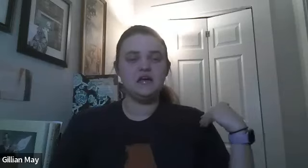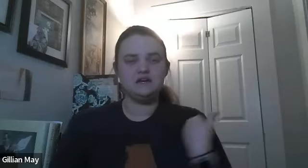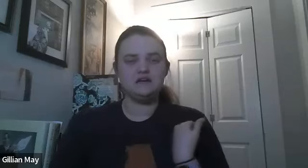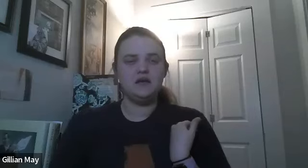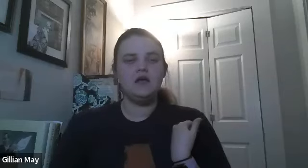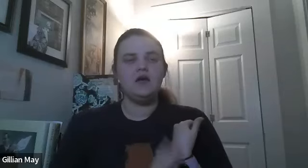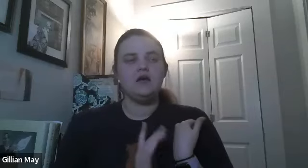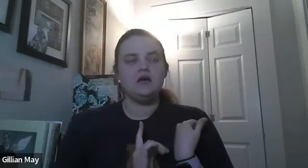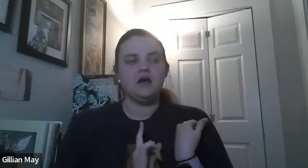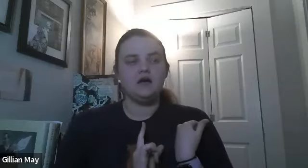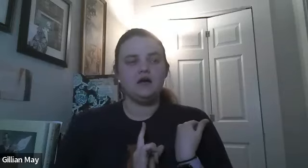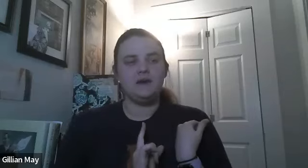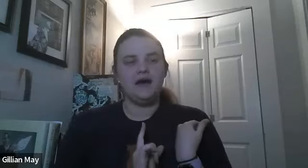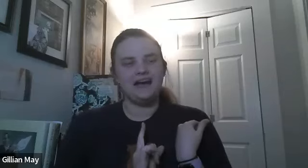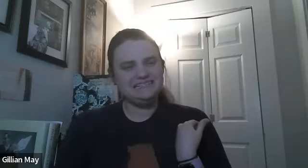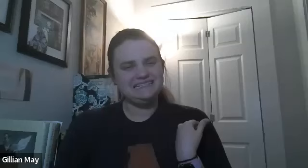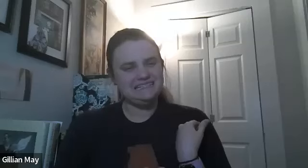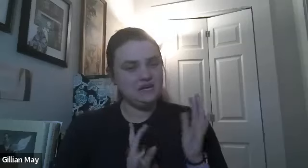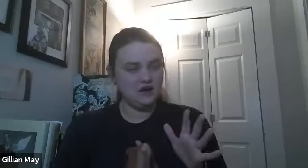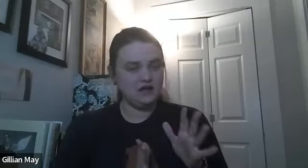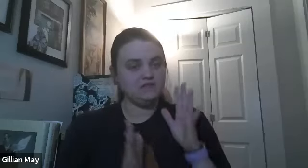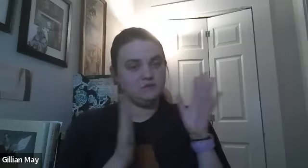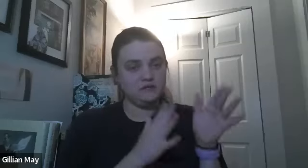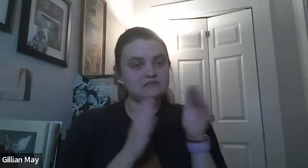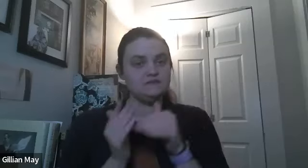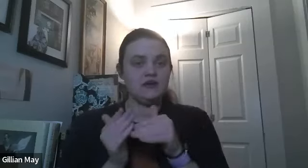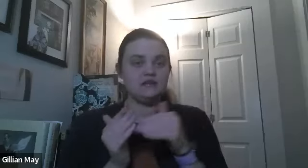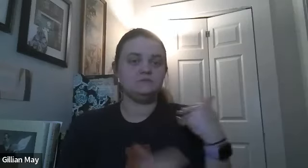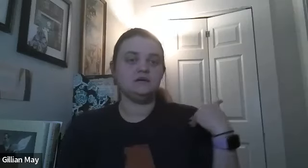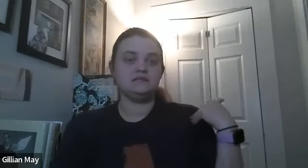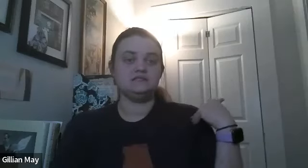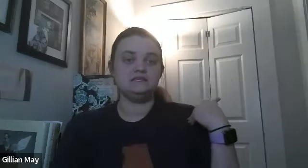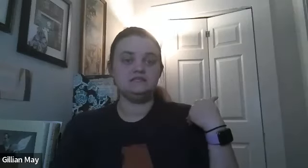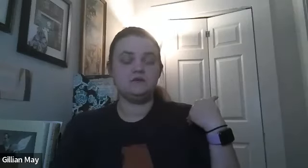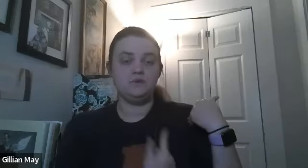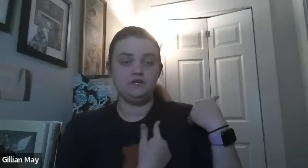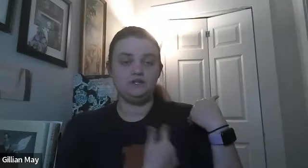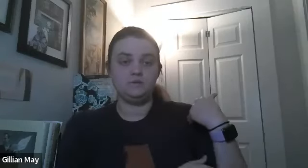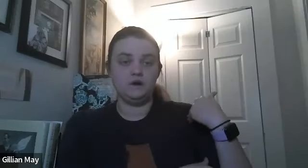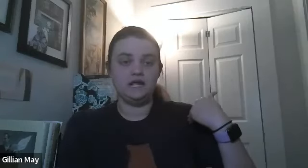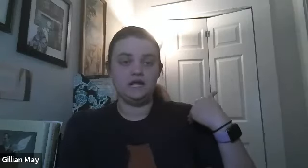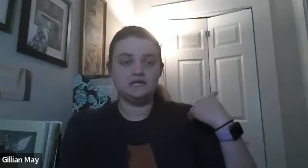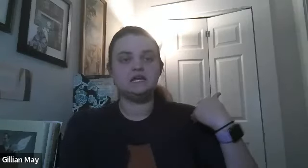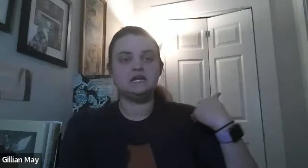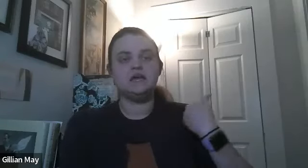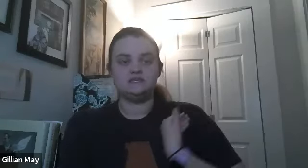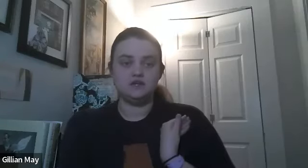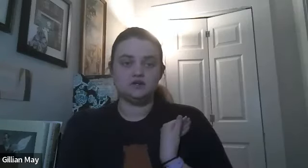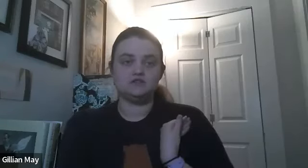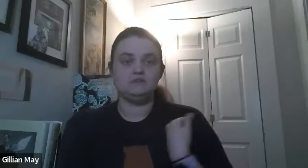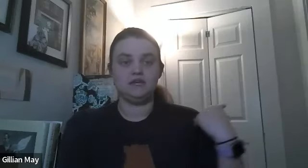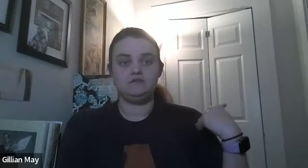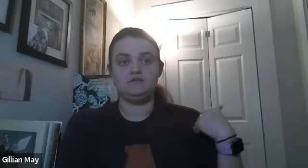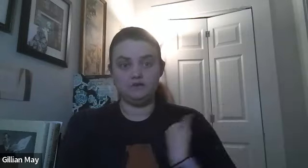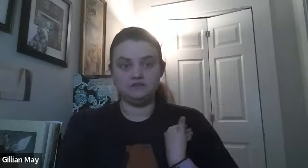tired. I tend to not, and the reason for that is because this, when you do it one hand, this can also mean like fault,